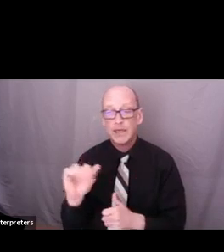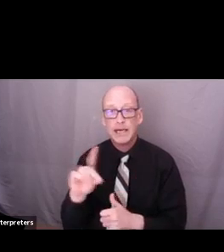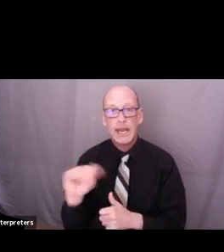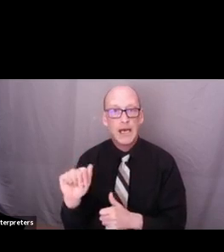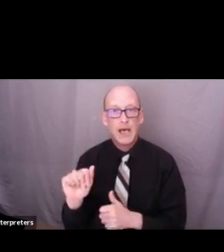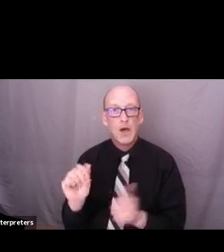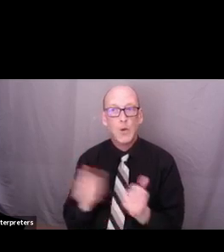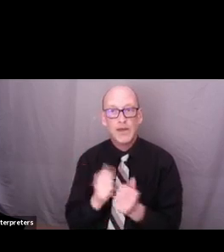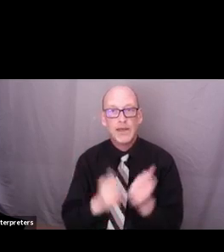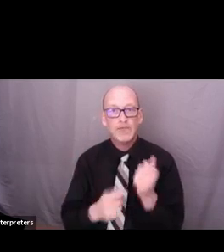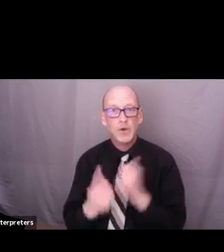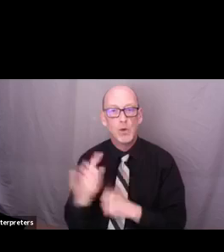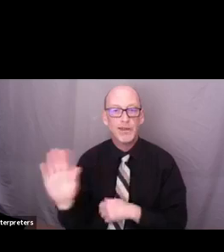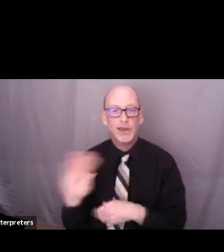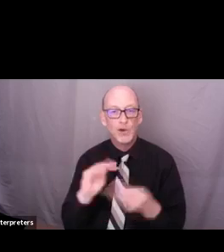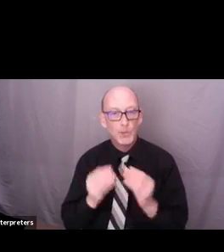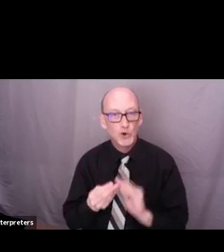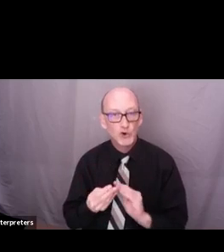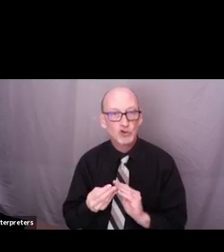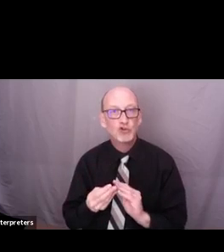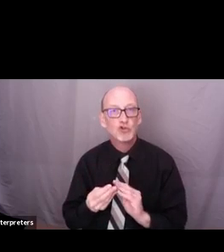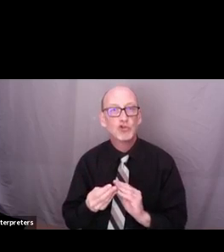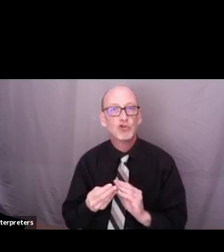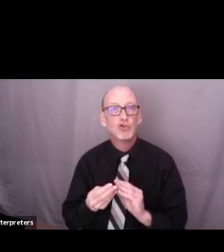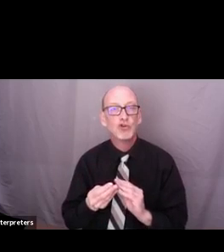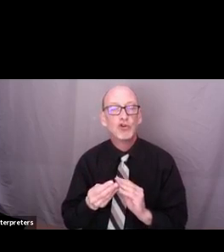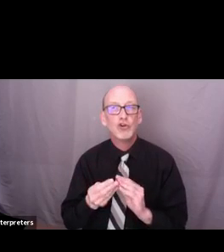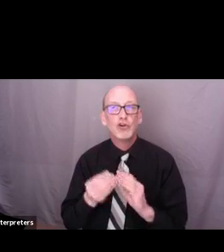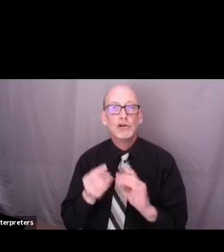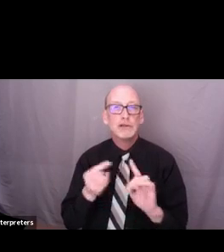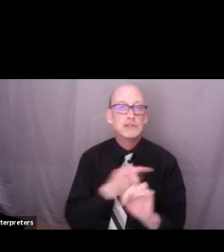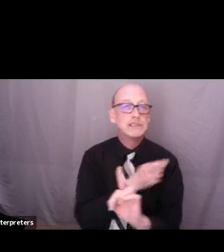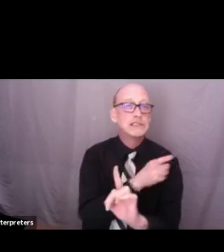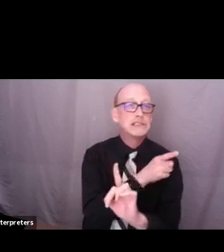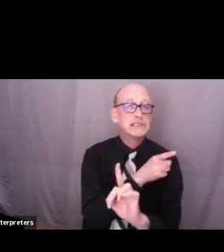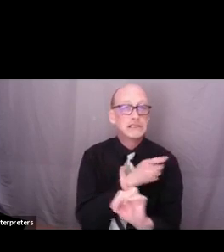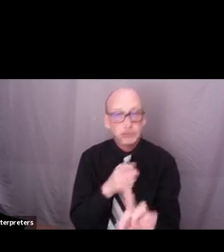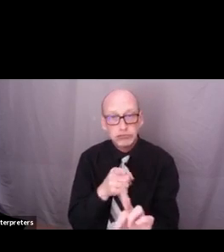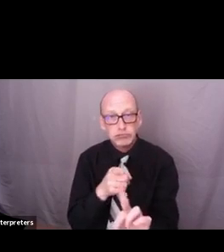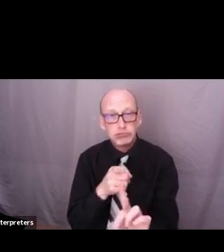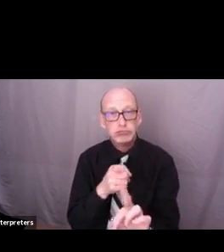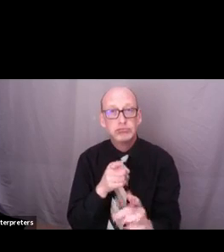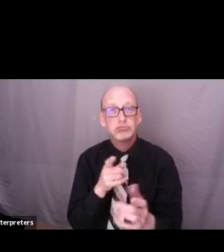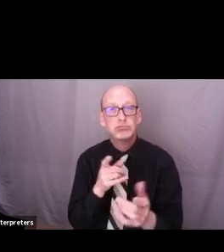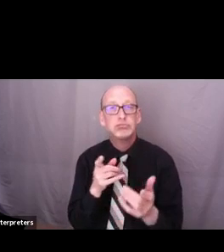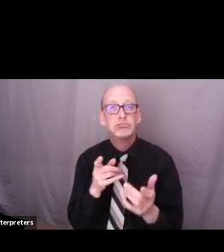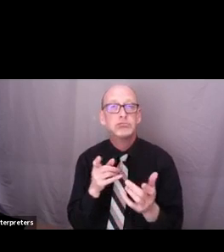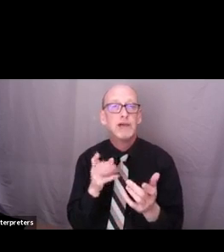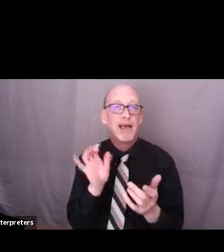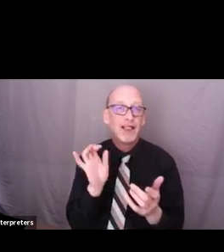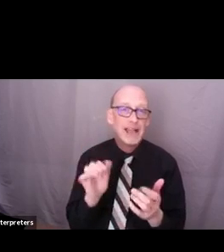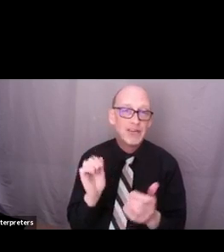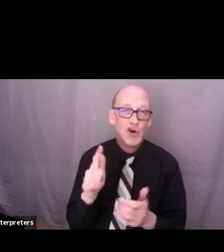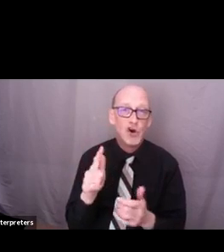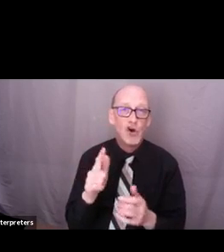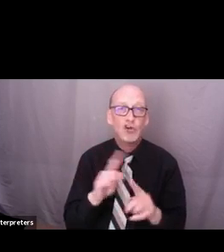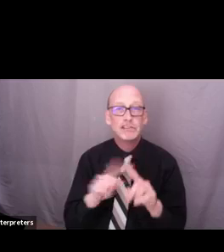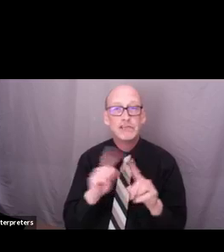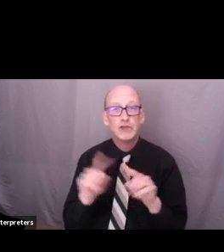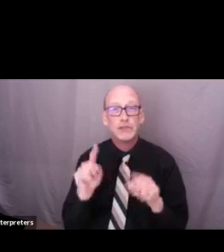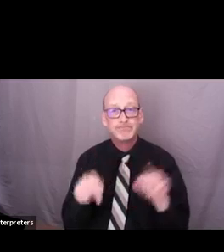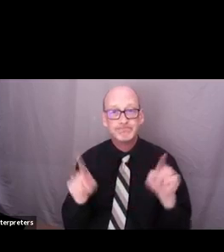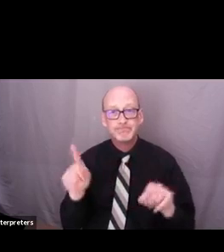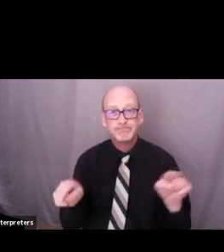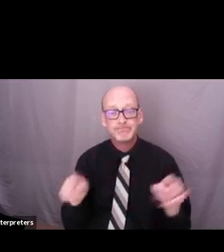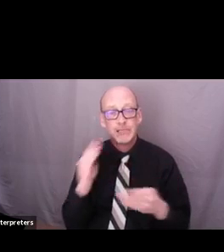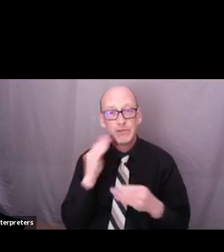everybody's numbers, and then it kind of it gets out of whack, and then it comes back into line, and again that's all from these different variables that we have to deal